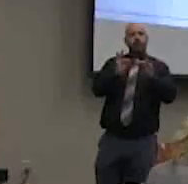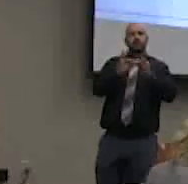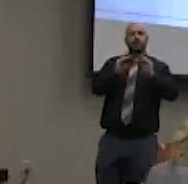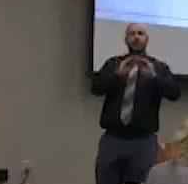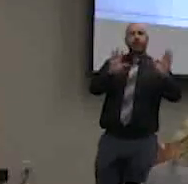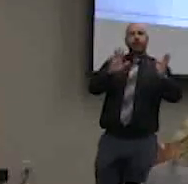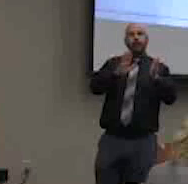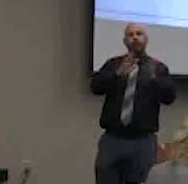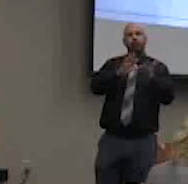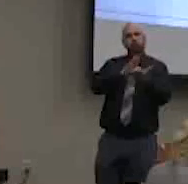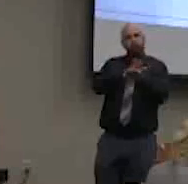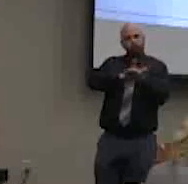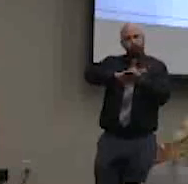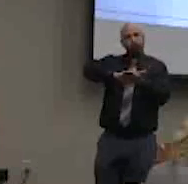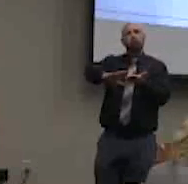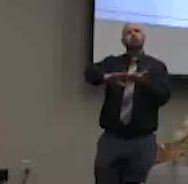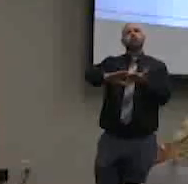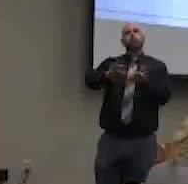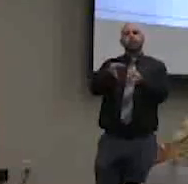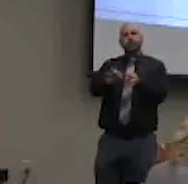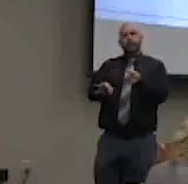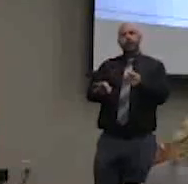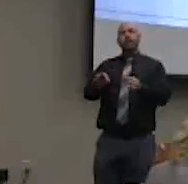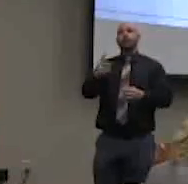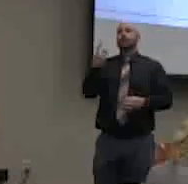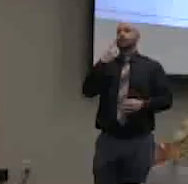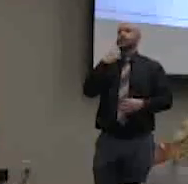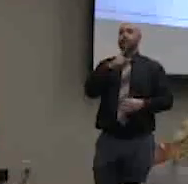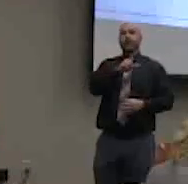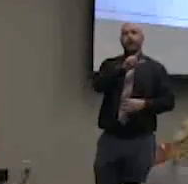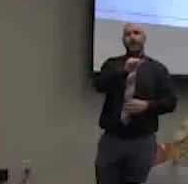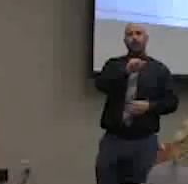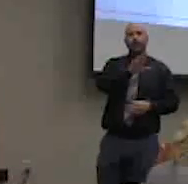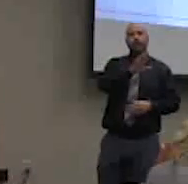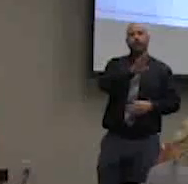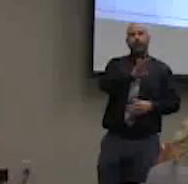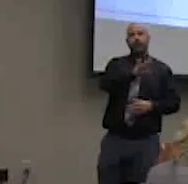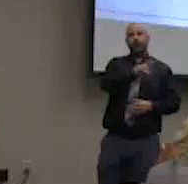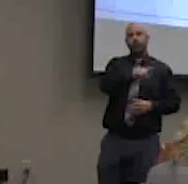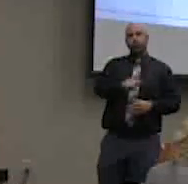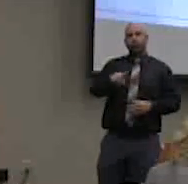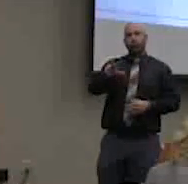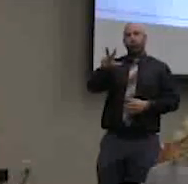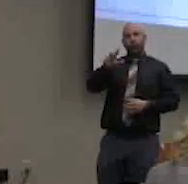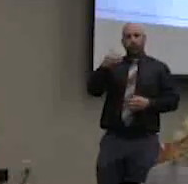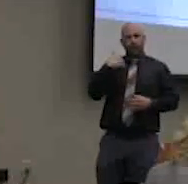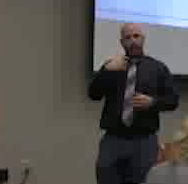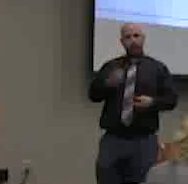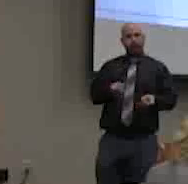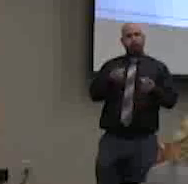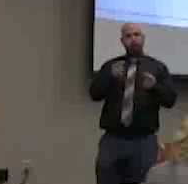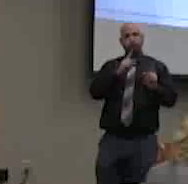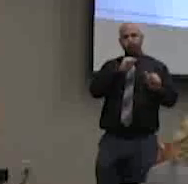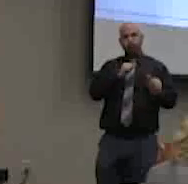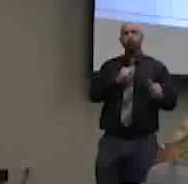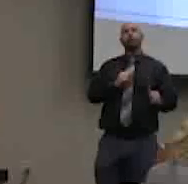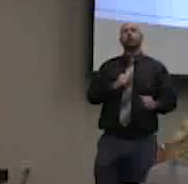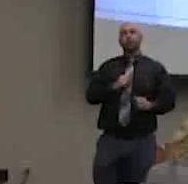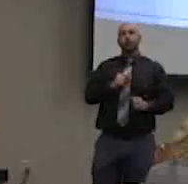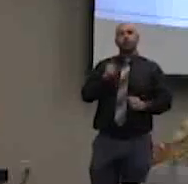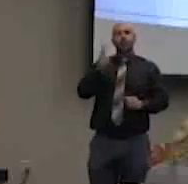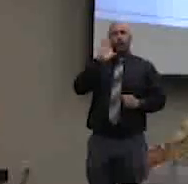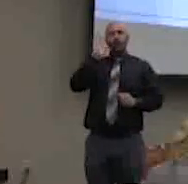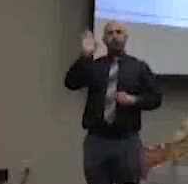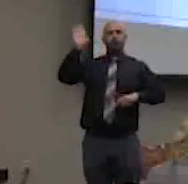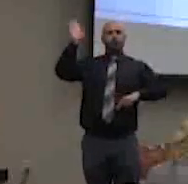LAD to 3, that you have a quick answer to take with you. And so they're going to present their findings for you today and